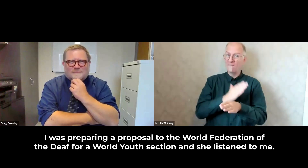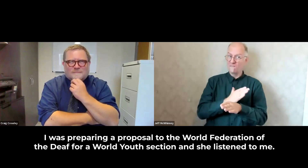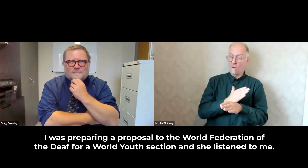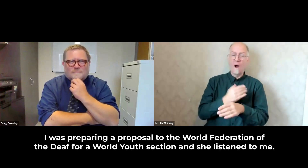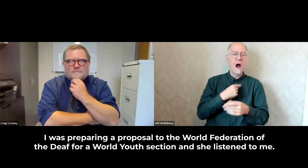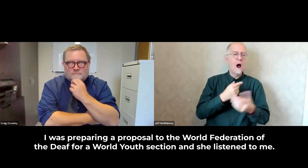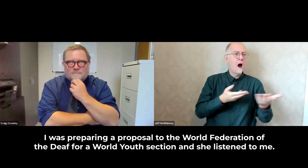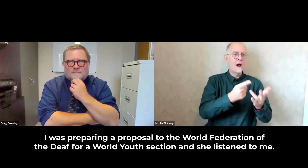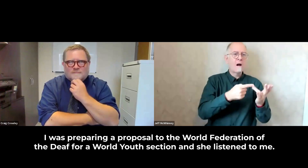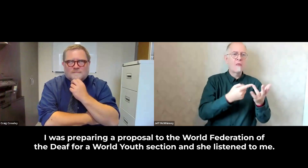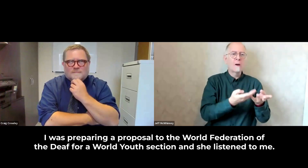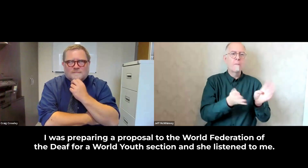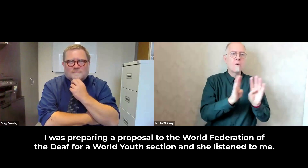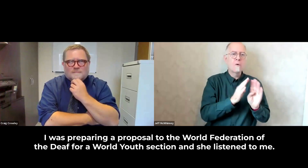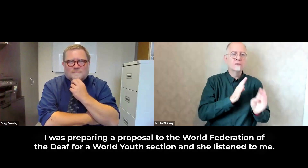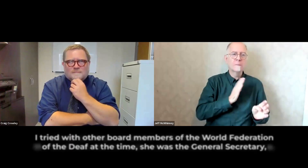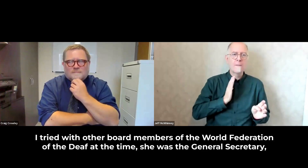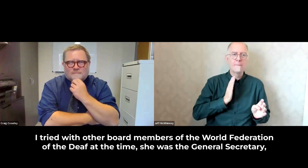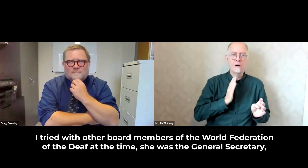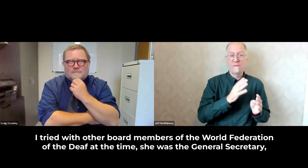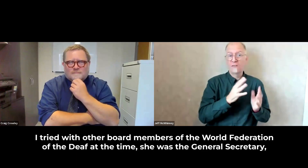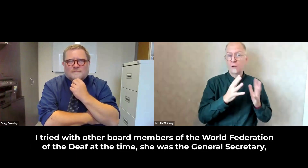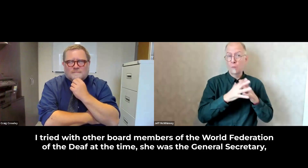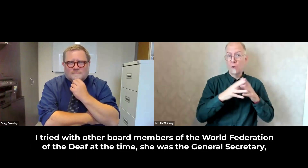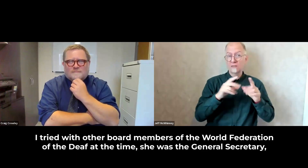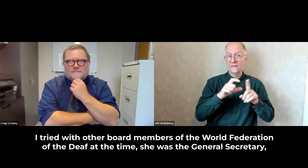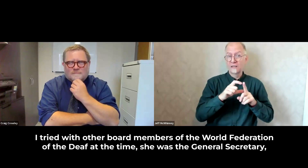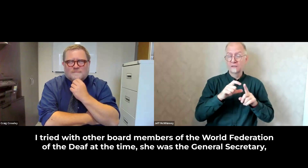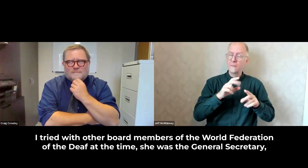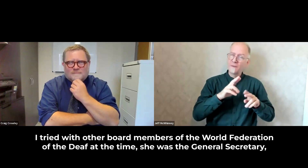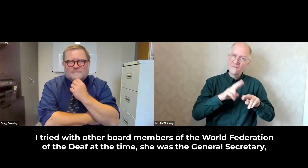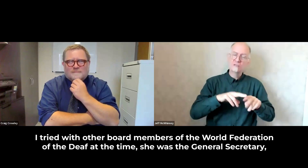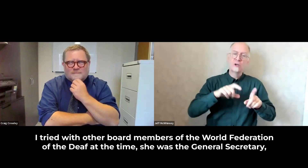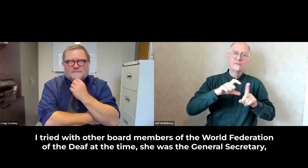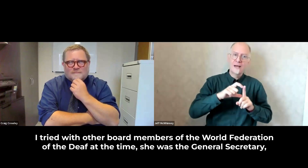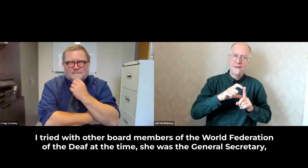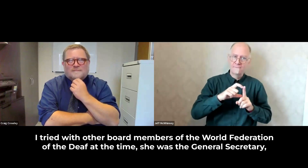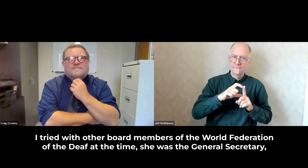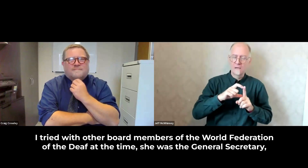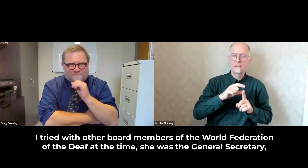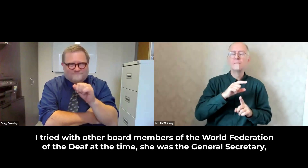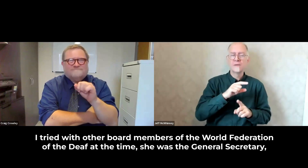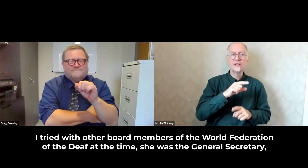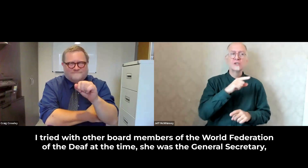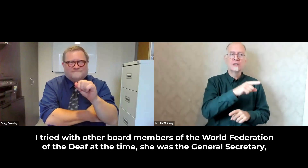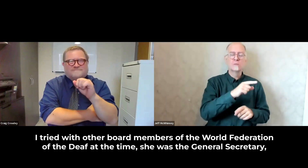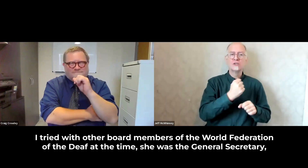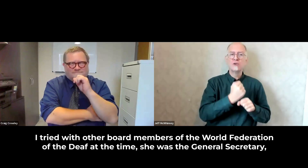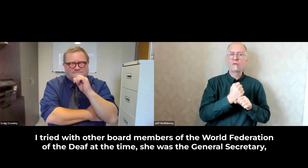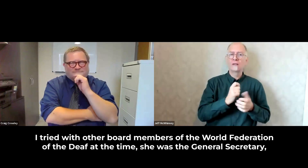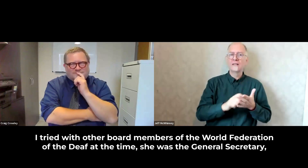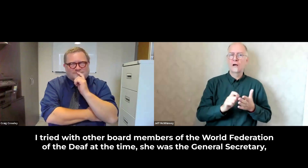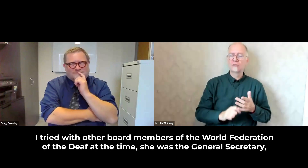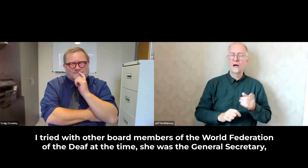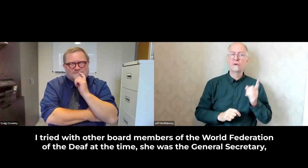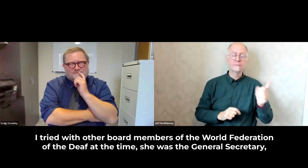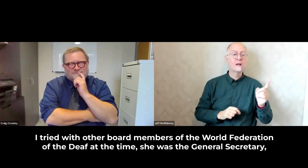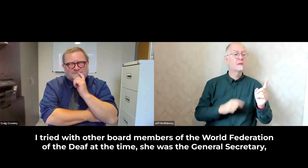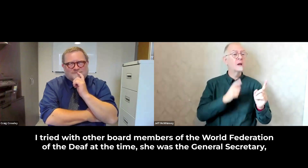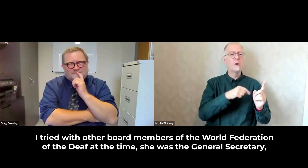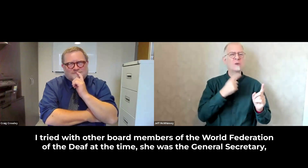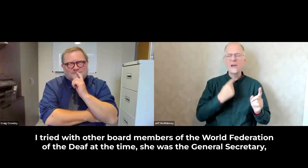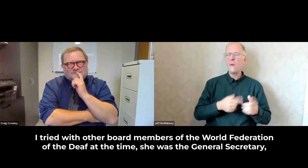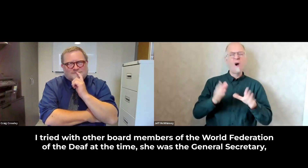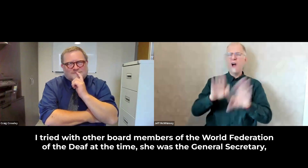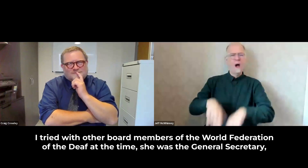World Youth section, and she listened to me. I tried with other board members of the World Federation of the Deaf at the time, the WFD, and she